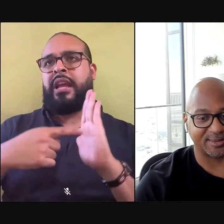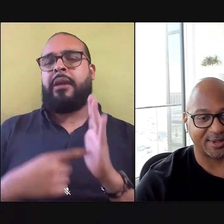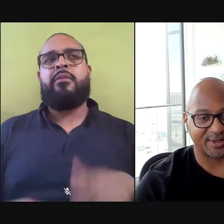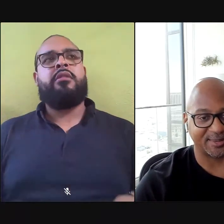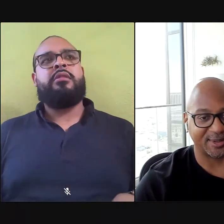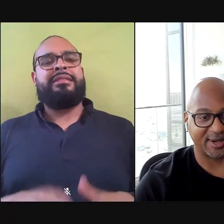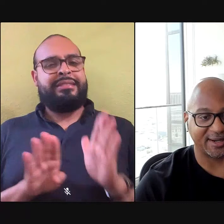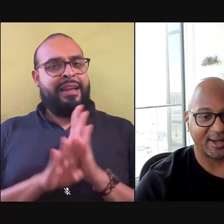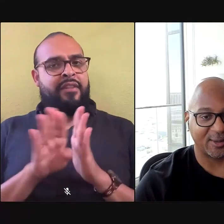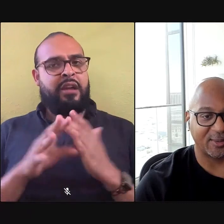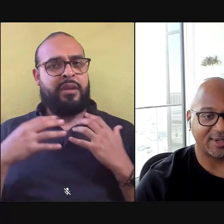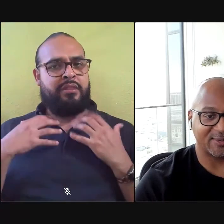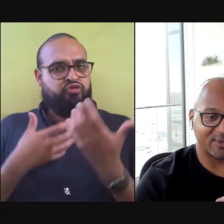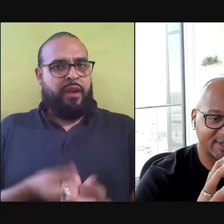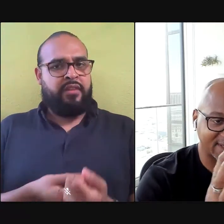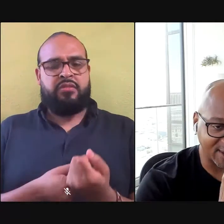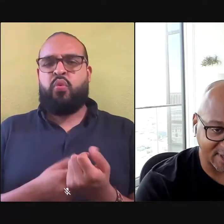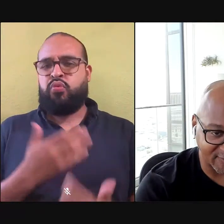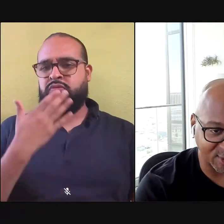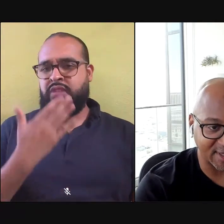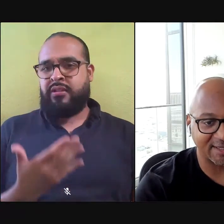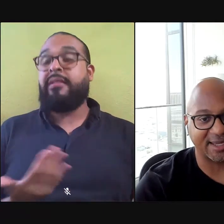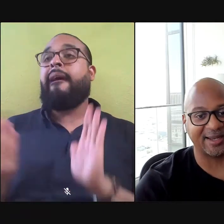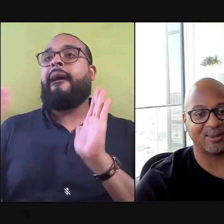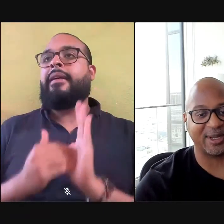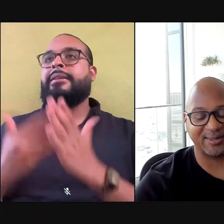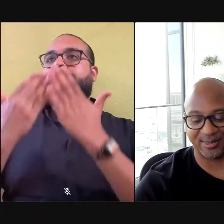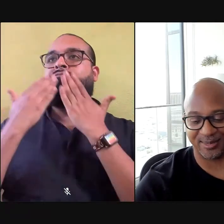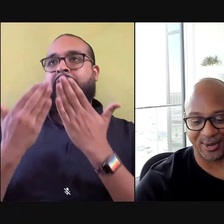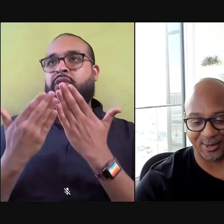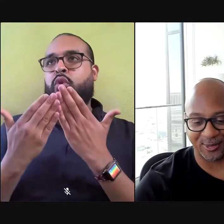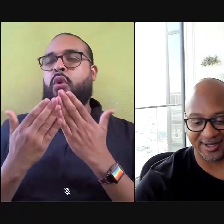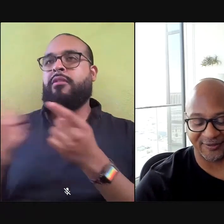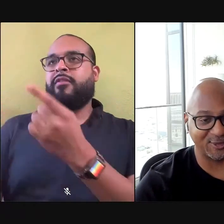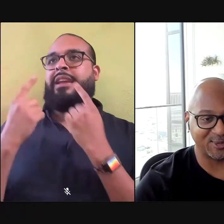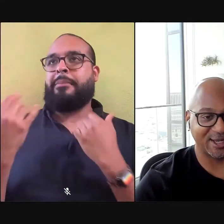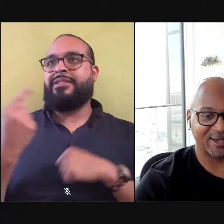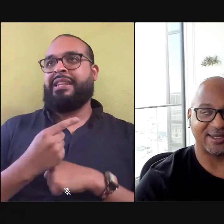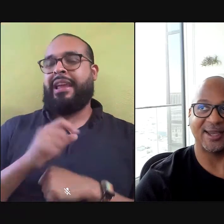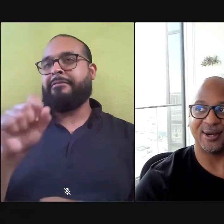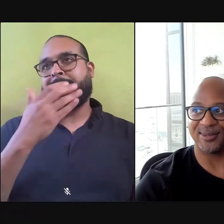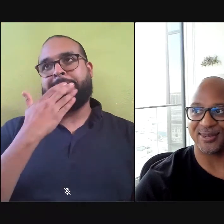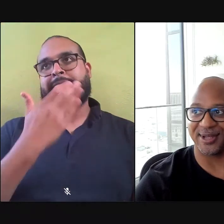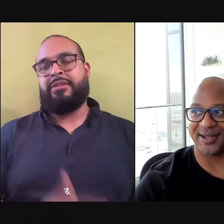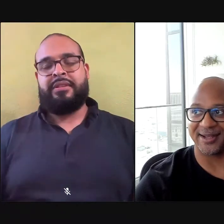Awesome. Great. Well, we're gonna thank you again for joining us, and one of the few